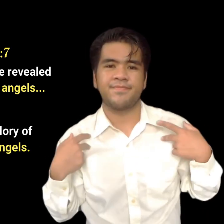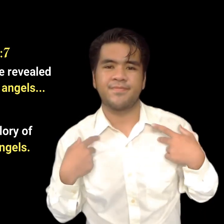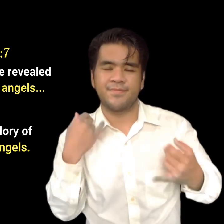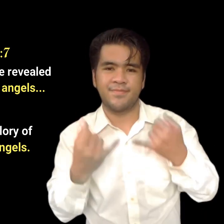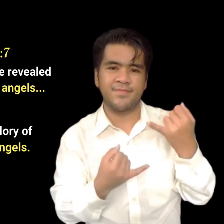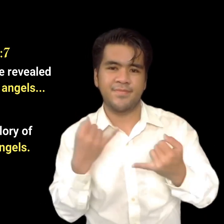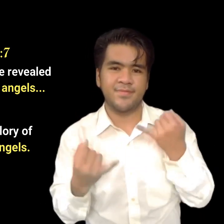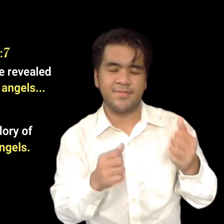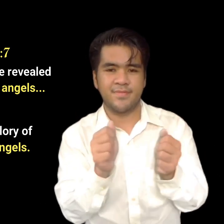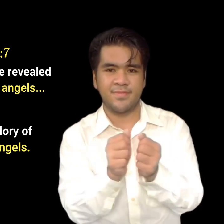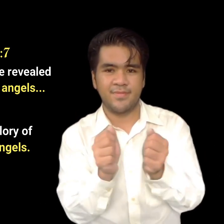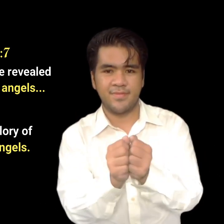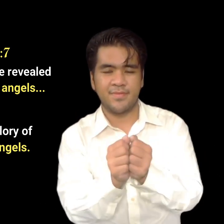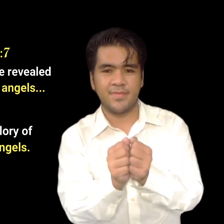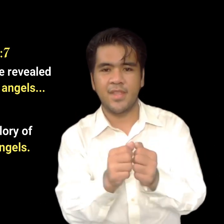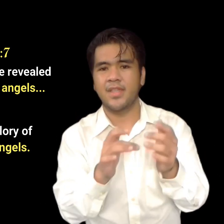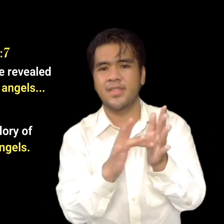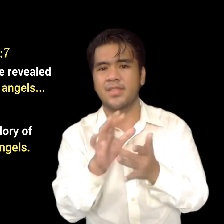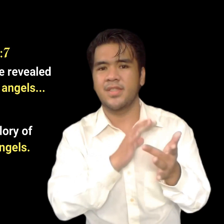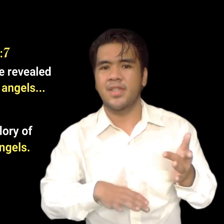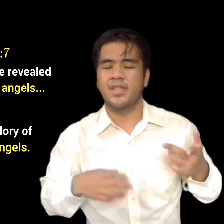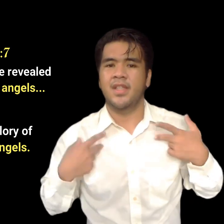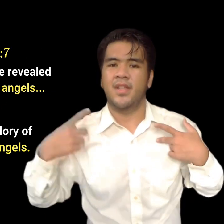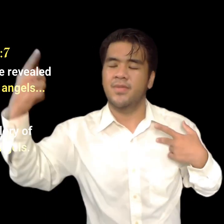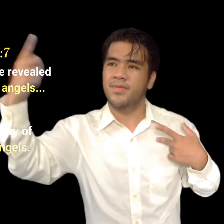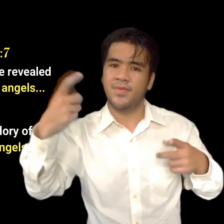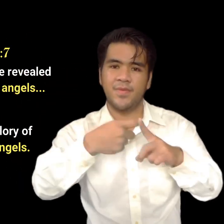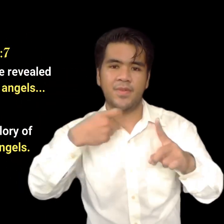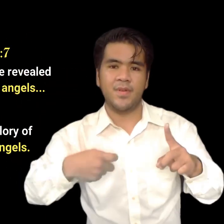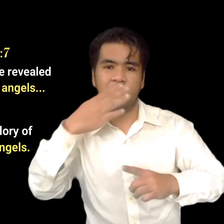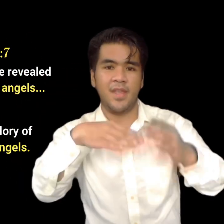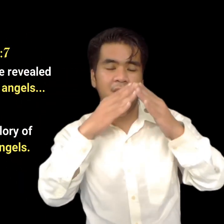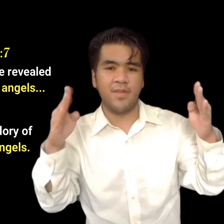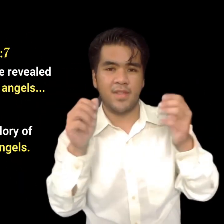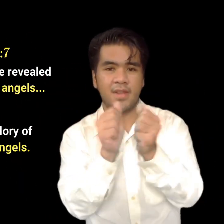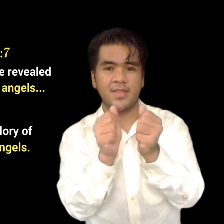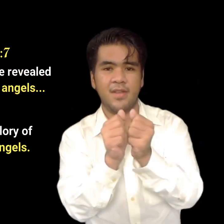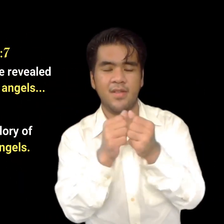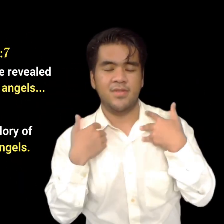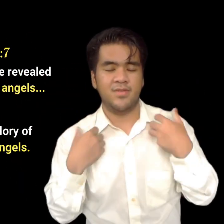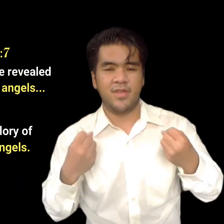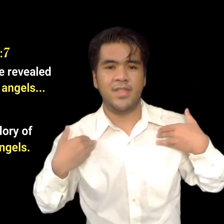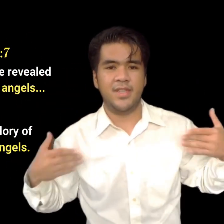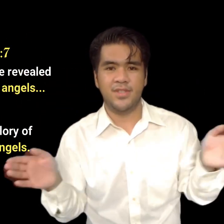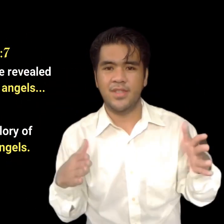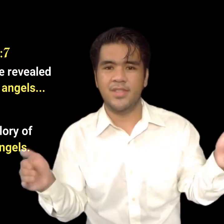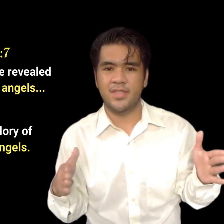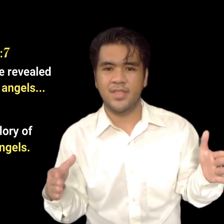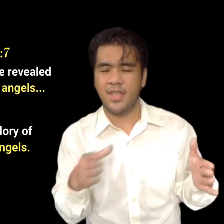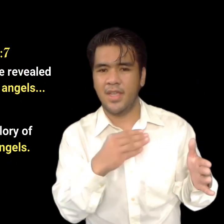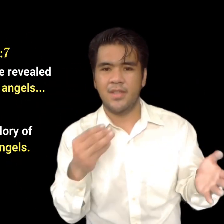sinful generation, of him also shall the Son of Man be ashamed, when he comes in the glory of his Father with the holy